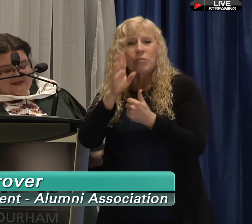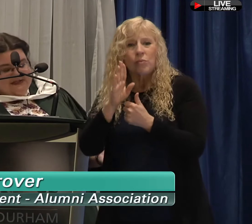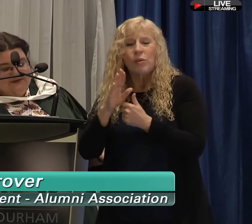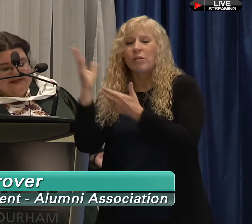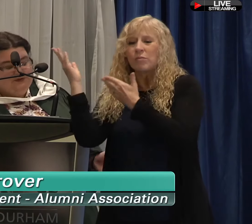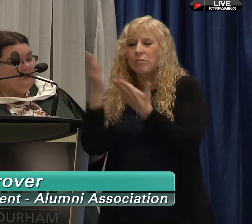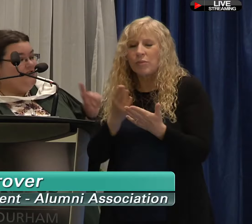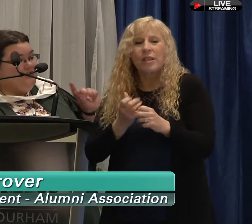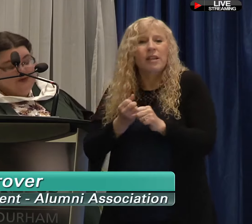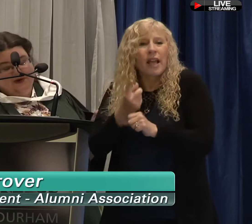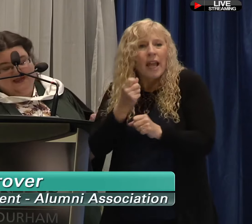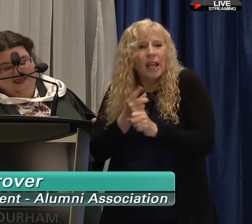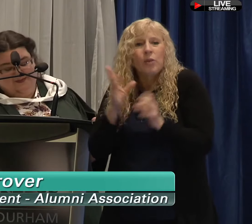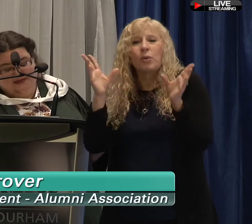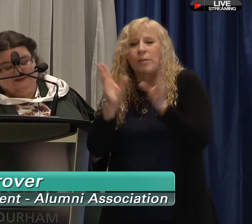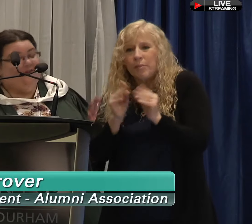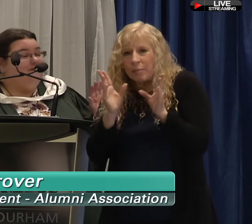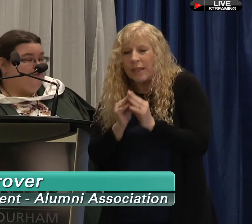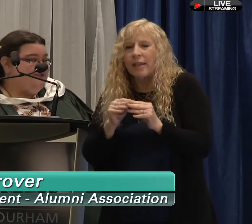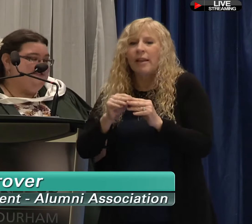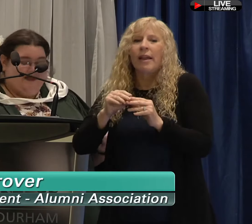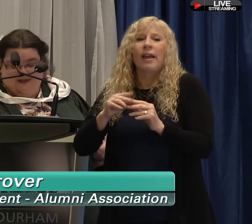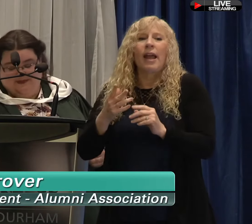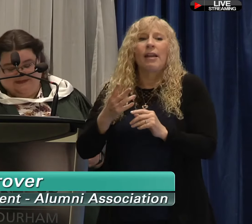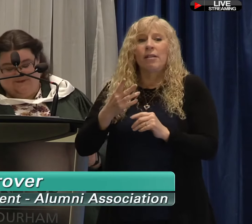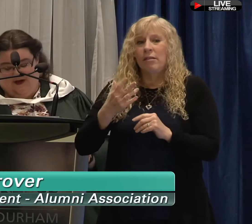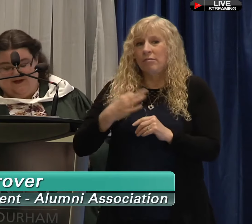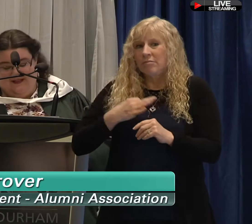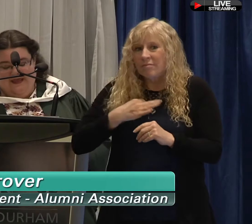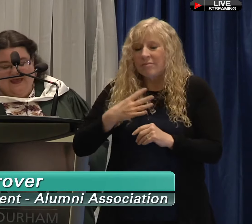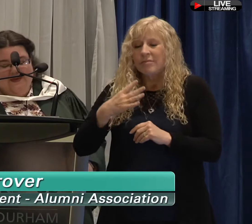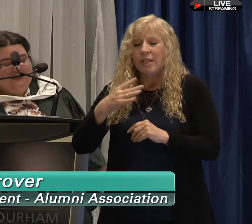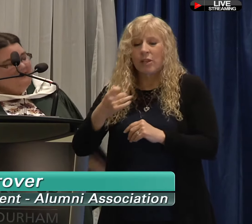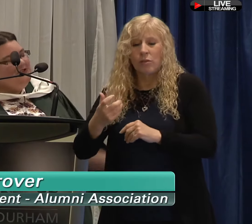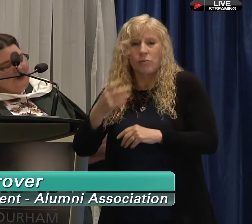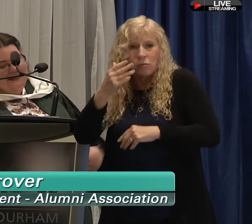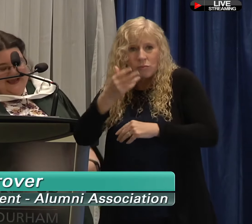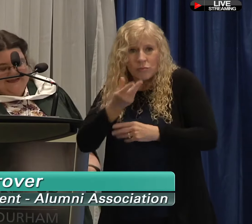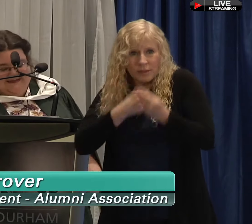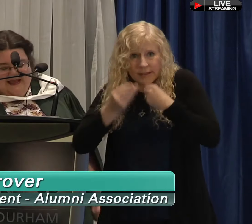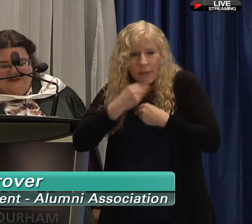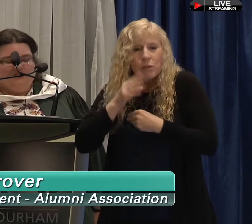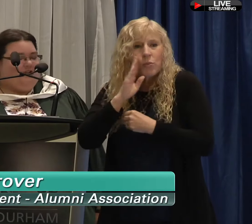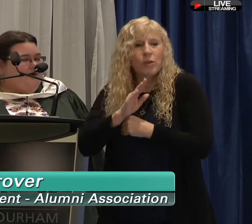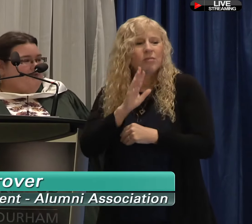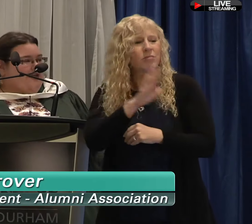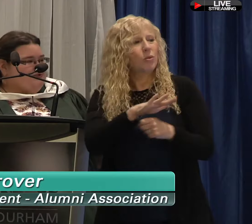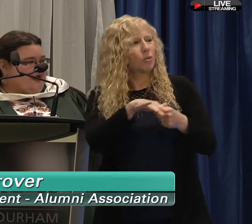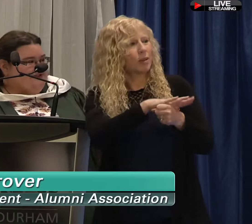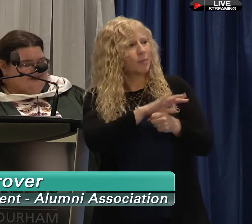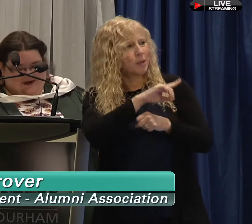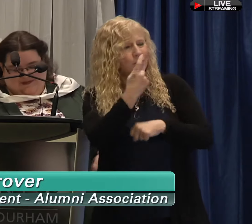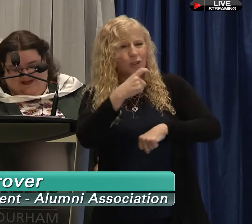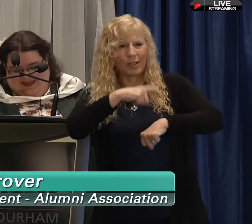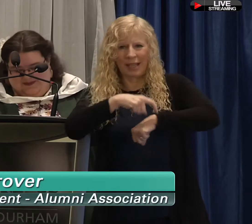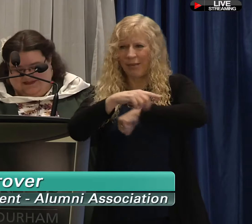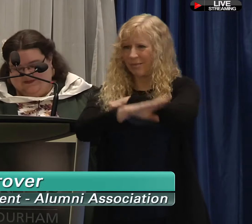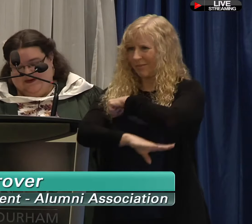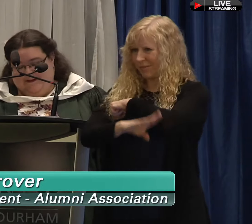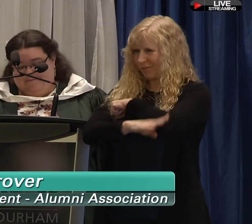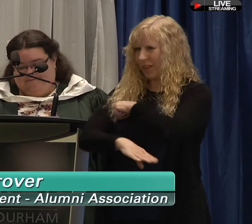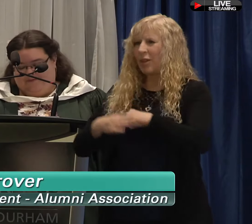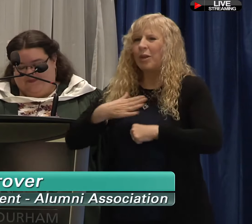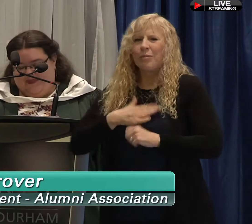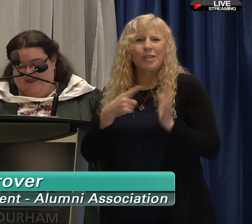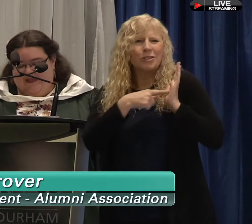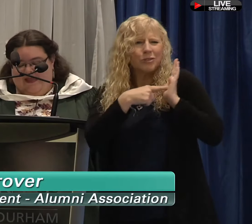and volunteer reception to your campus for the first time this fall. Please join us to show that Trent Durham alum